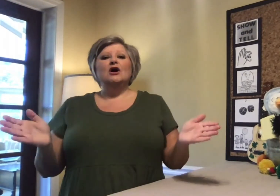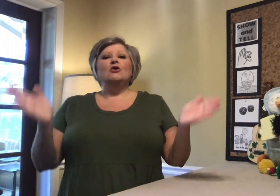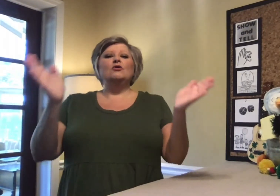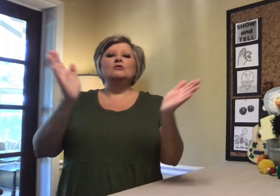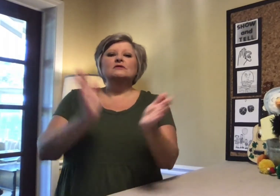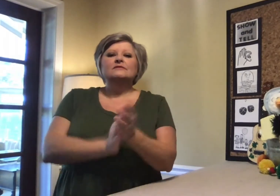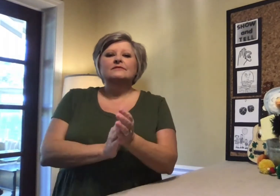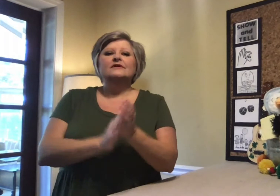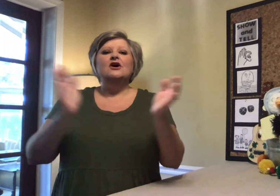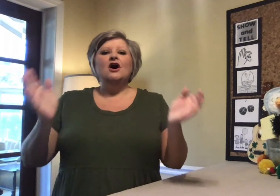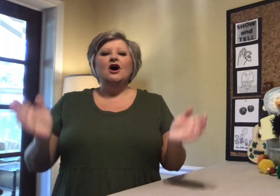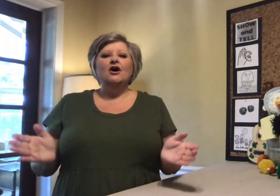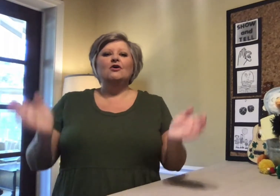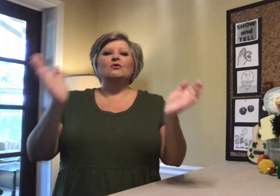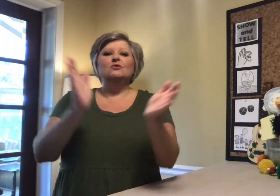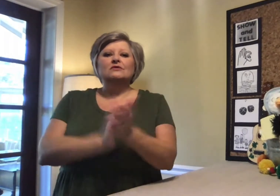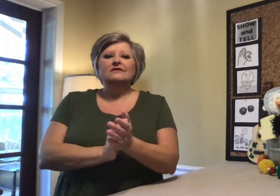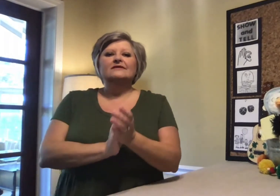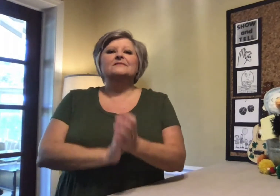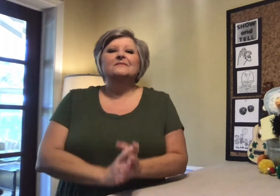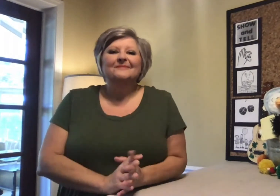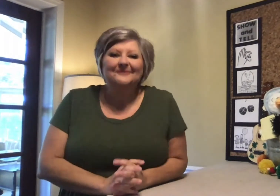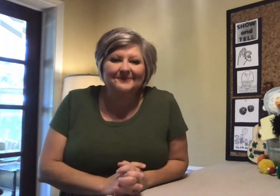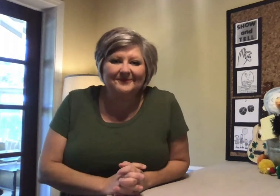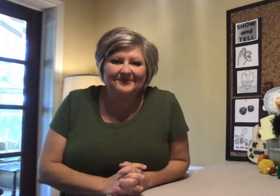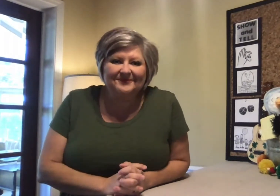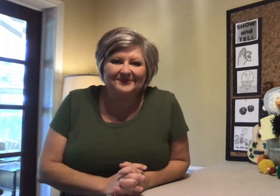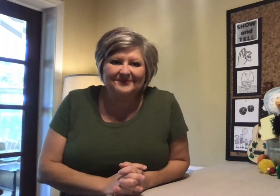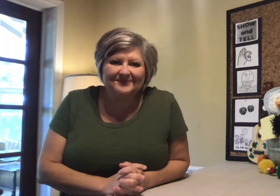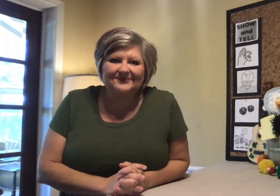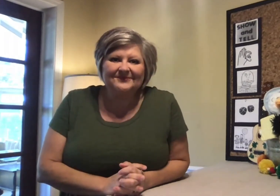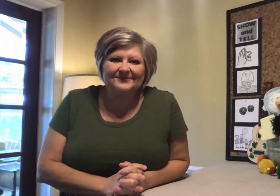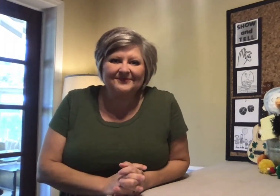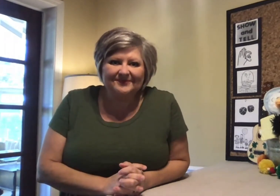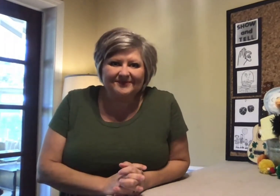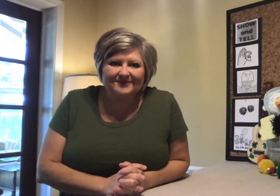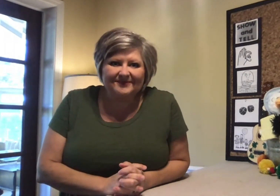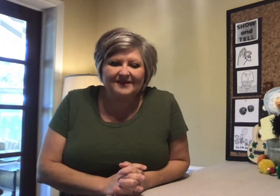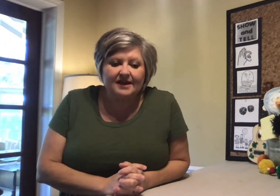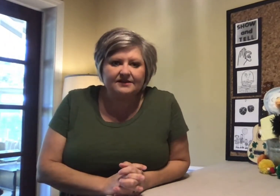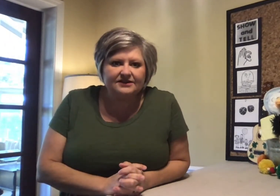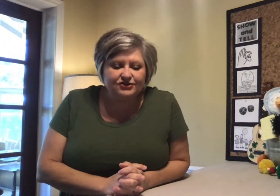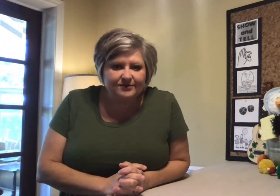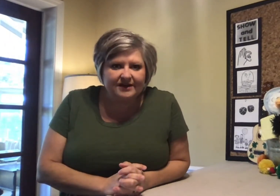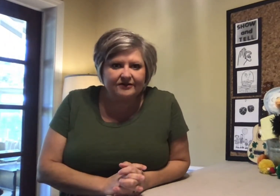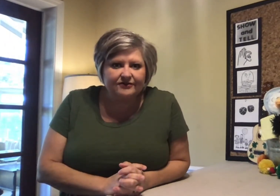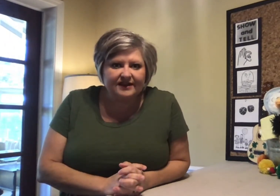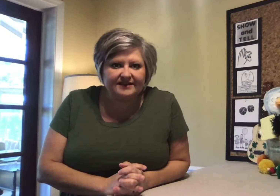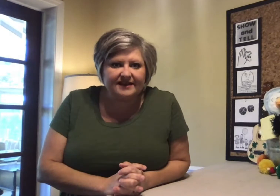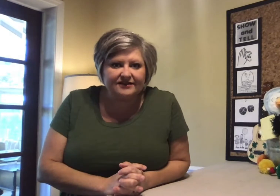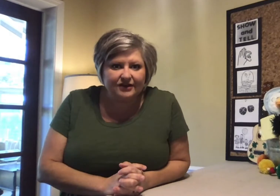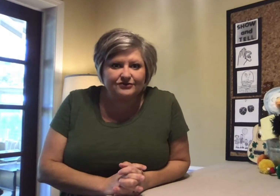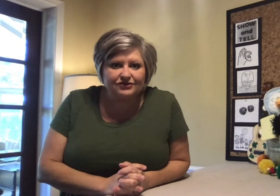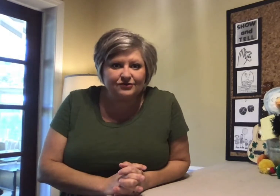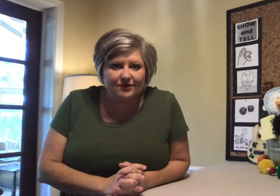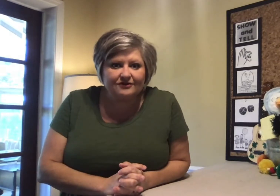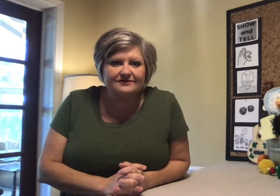Mole, hole. Did you hear that those two words have